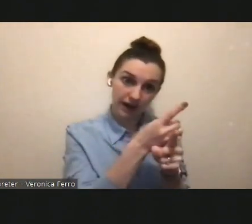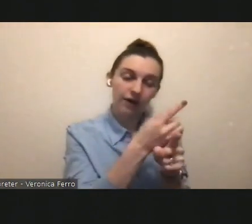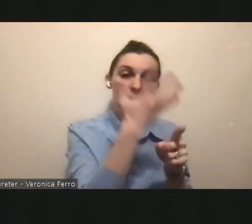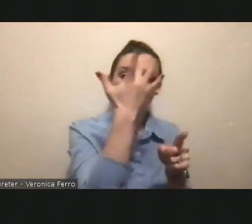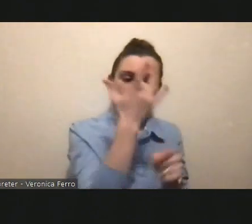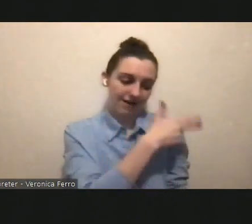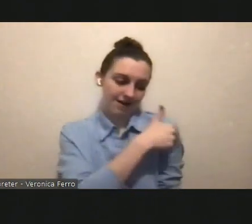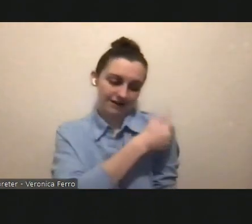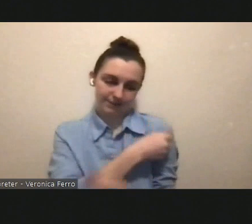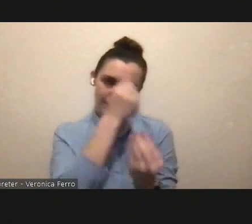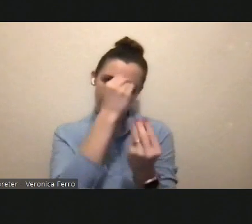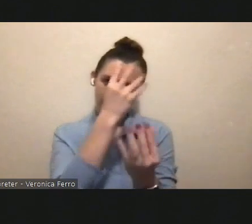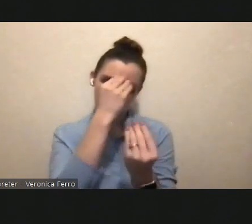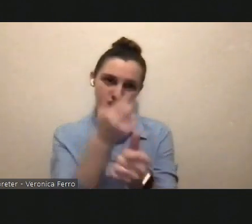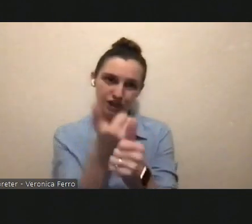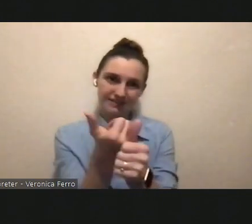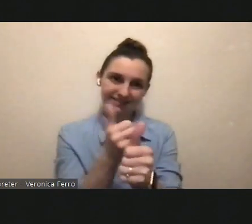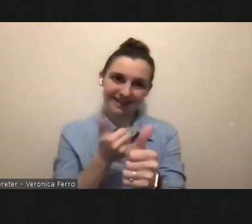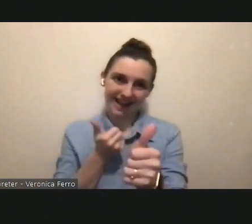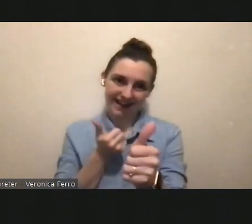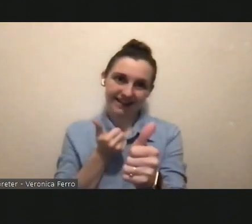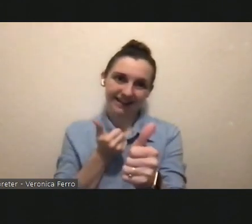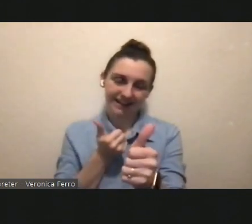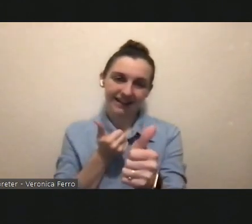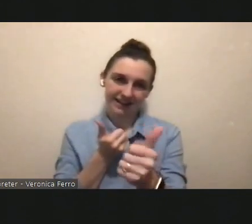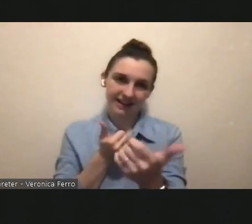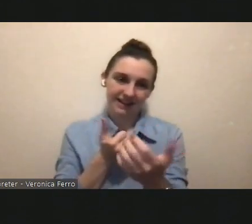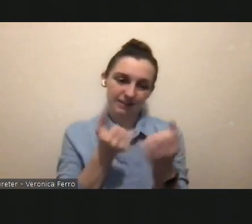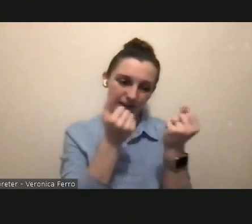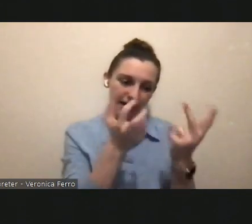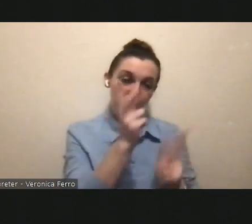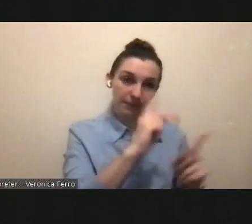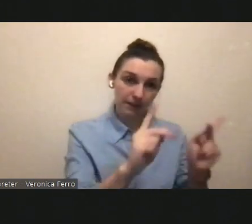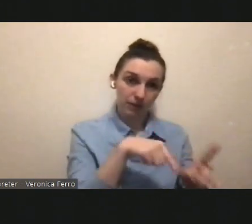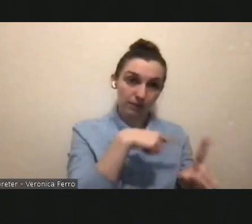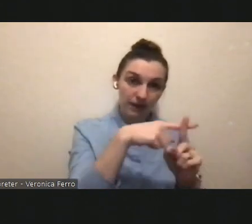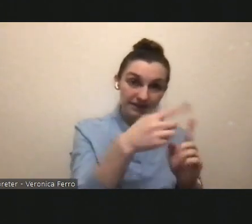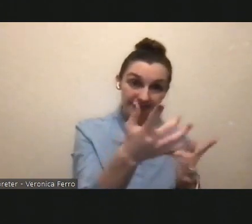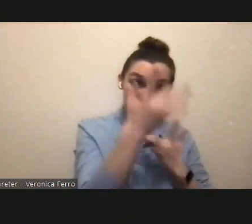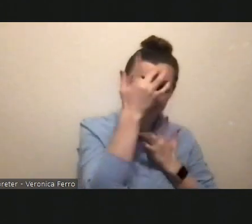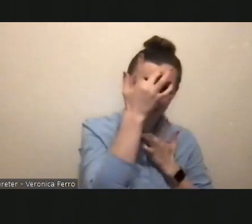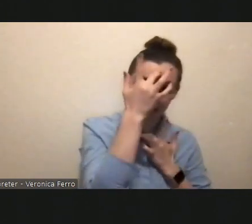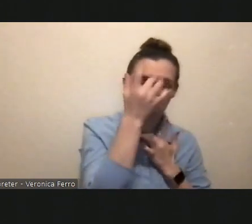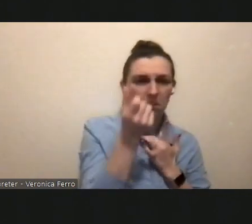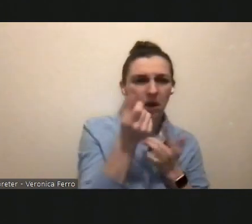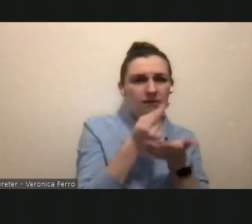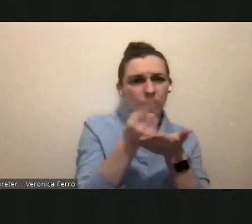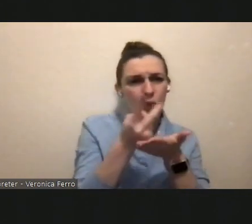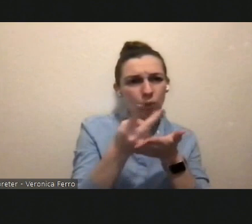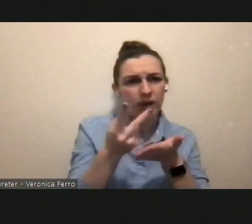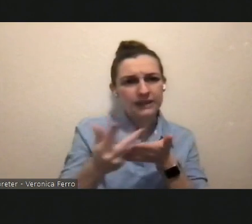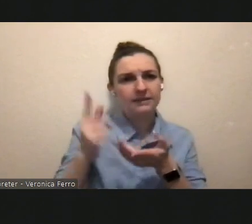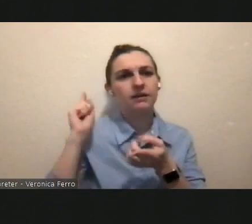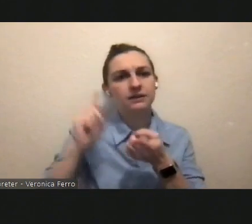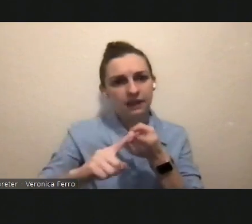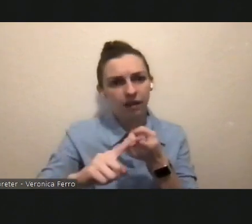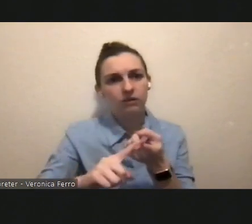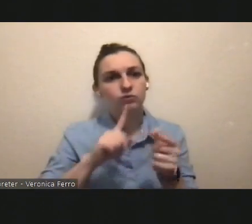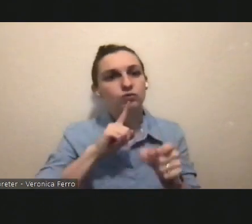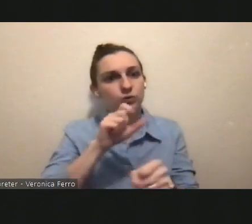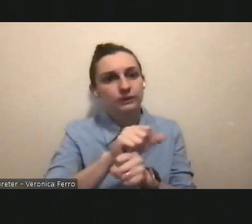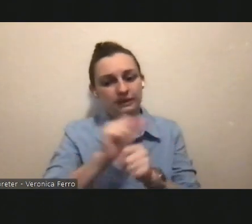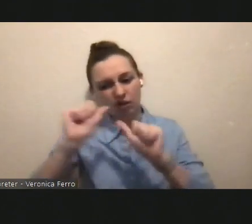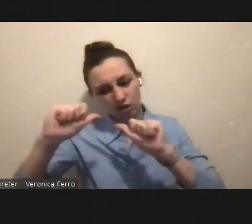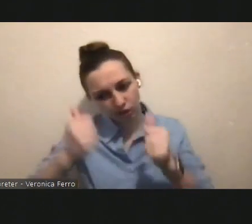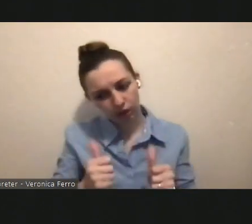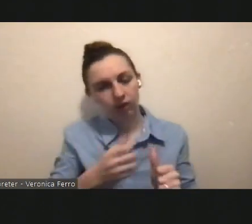for individuals to become ill enough to require hospitalization. And there can also be some greater lags in reporting of that data.